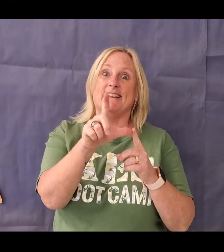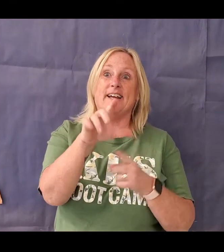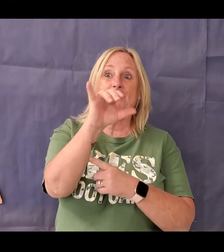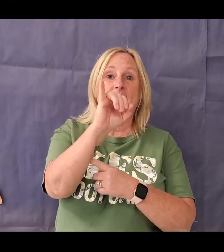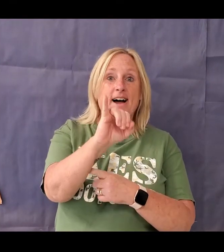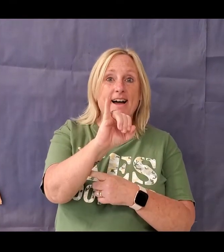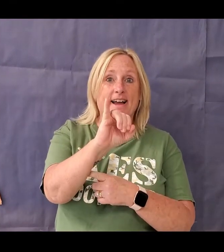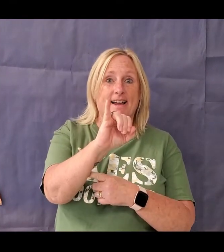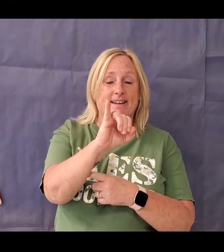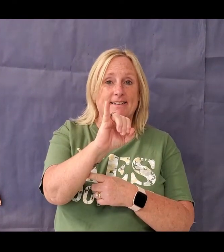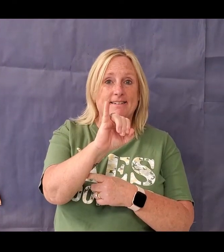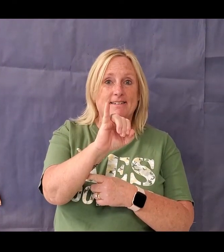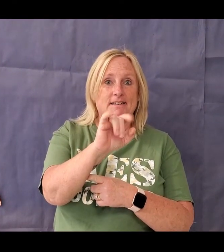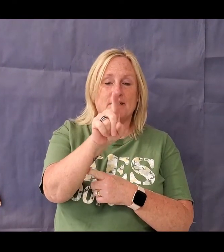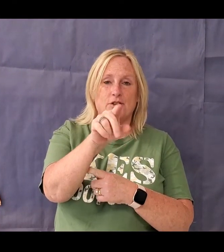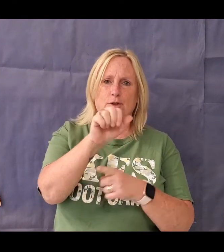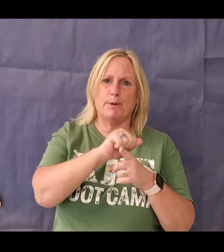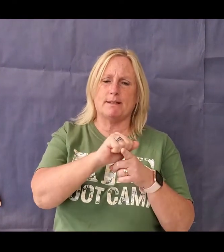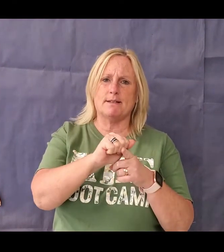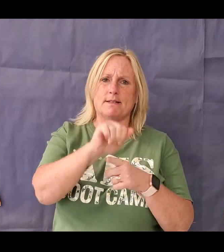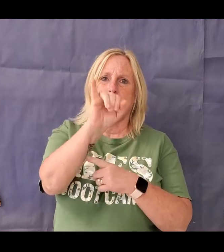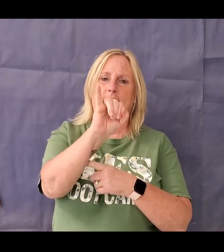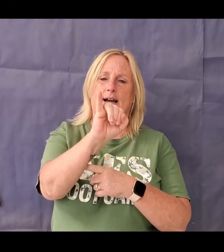Letter I. You practice I.